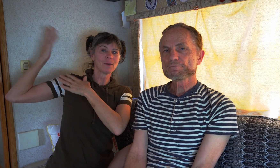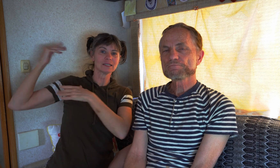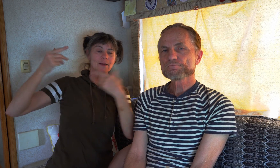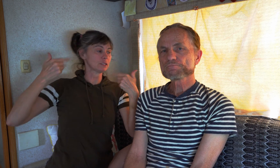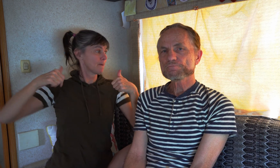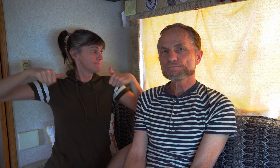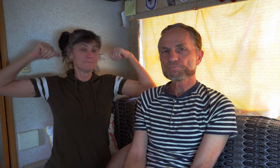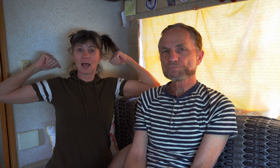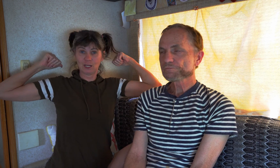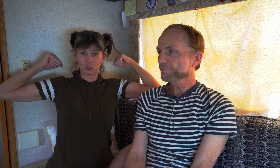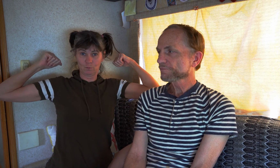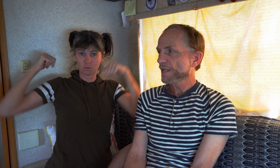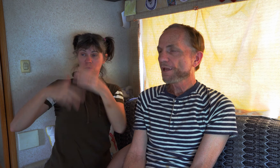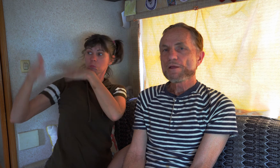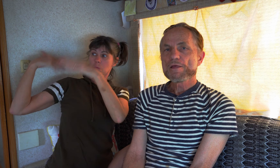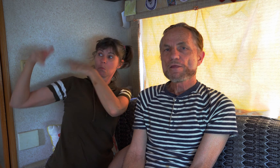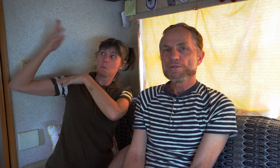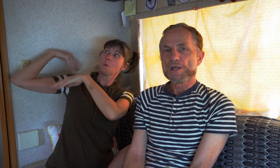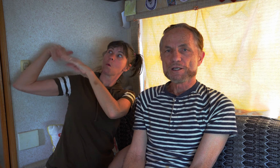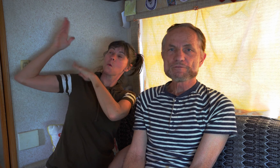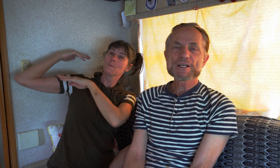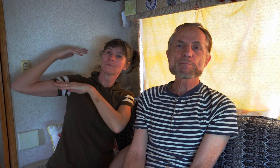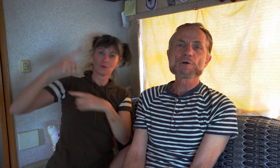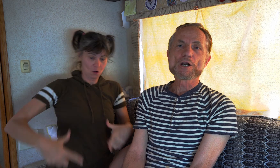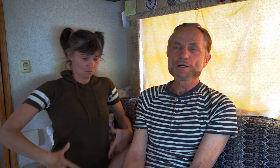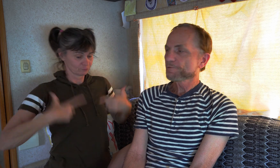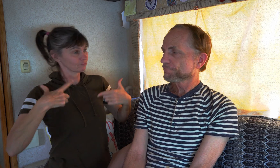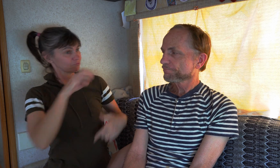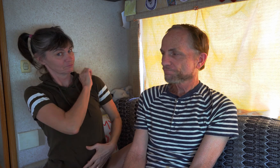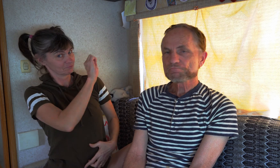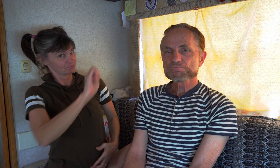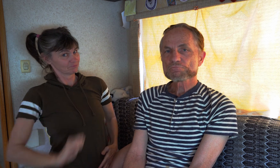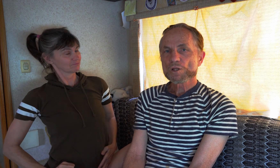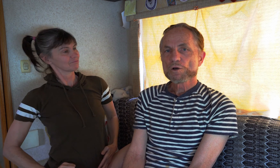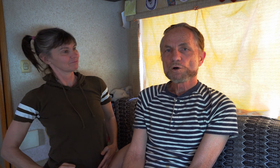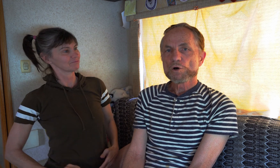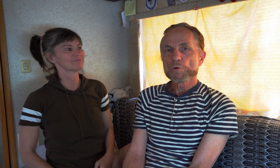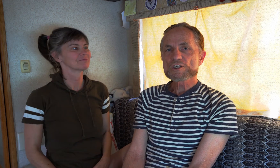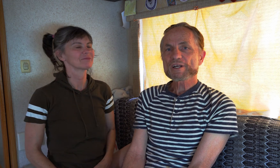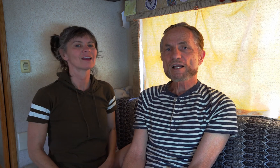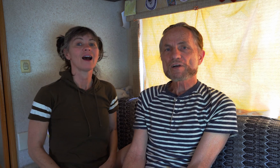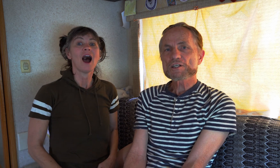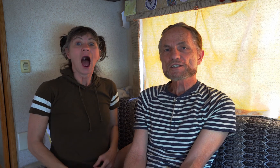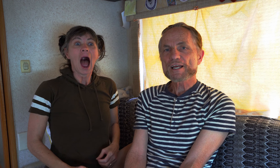Everything in the past happens behind you. There lived an emperor who